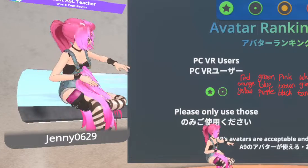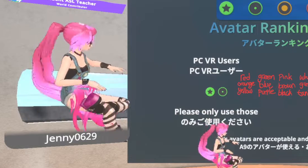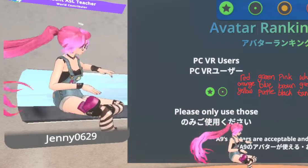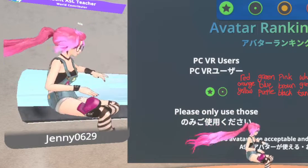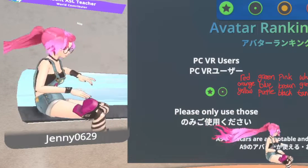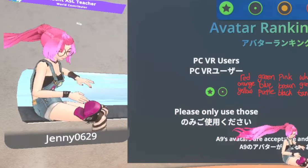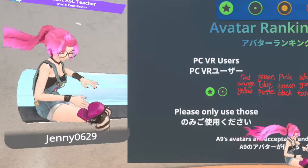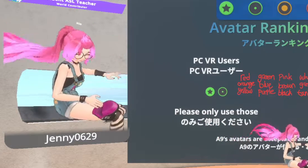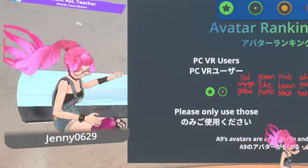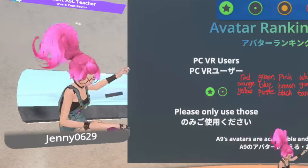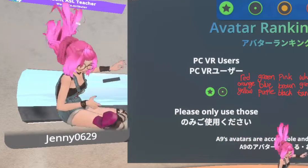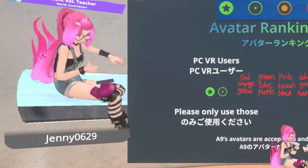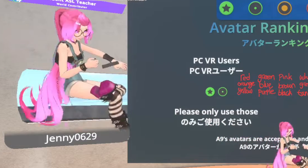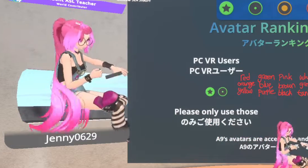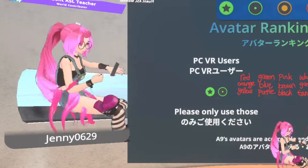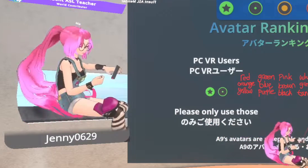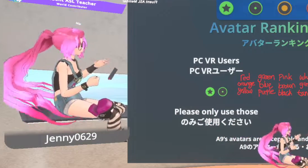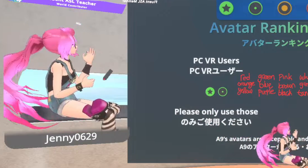Okay.